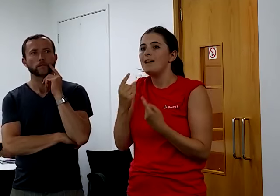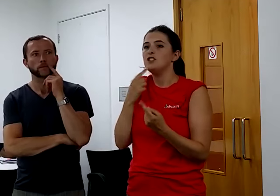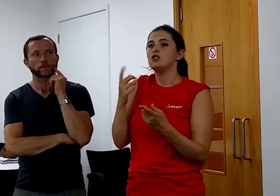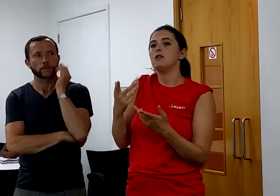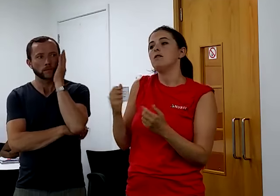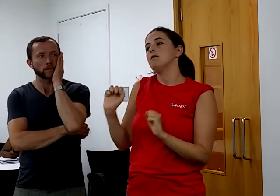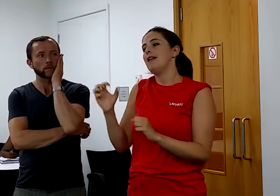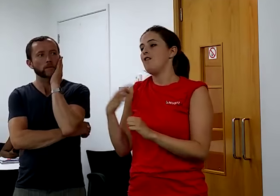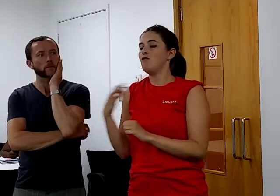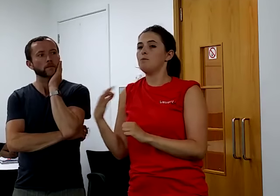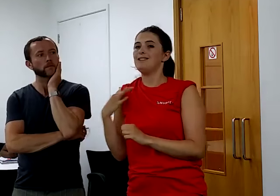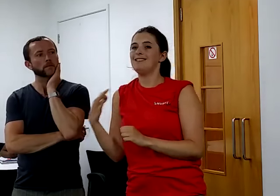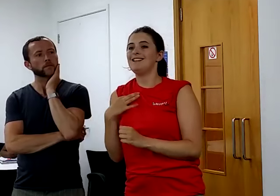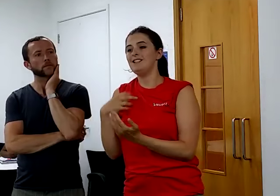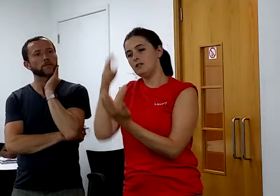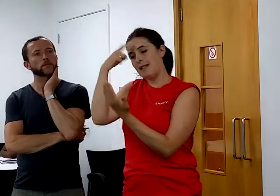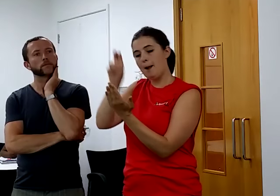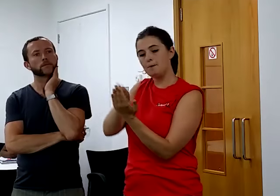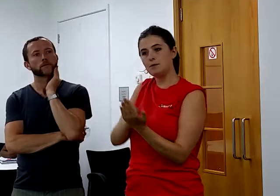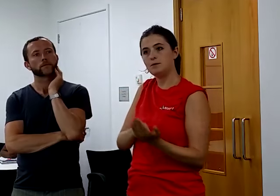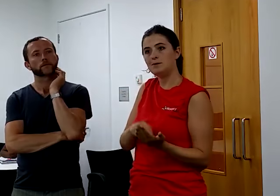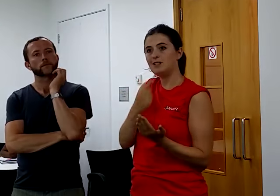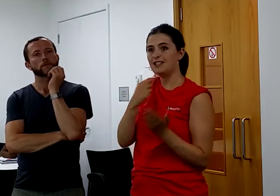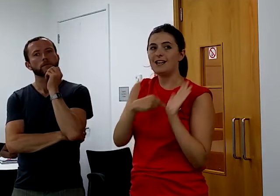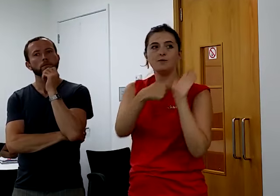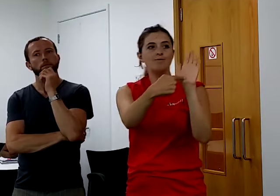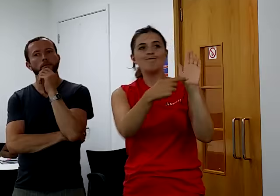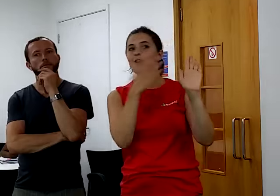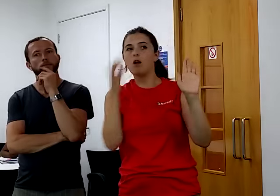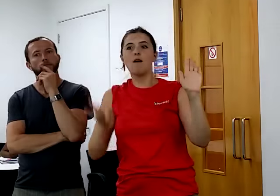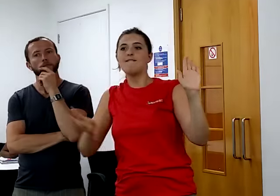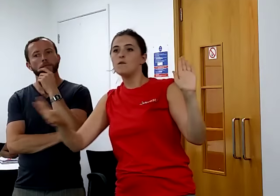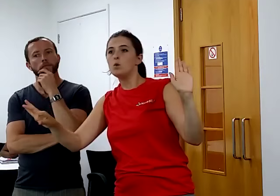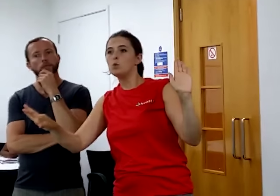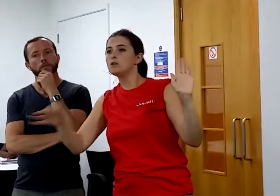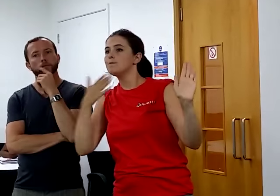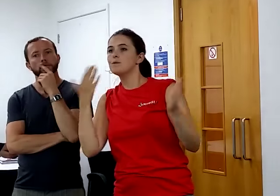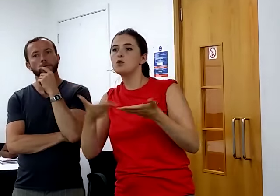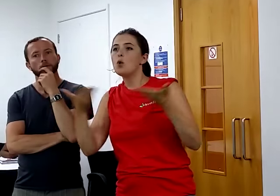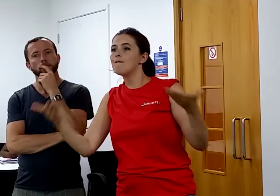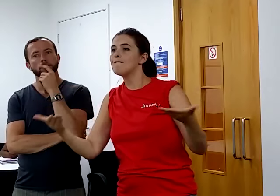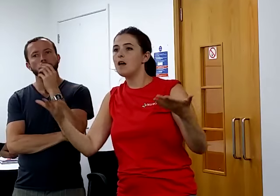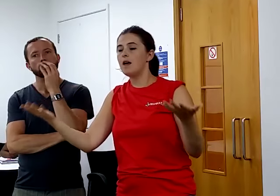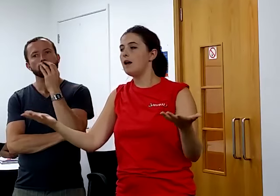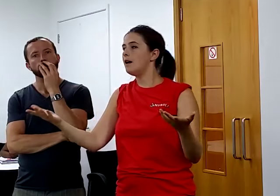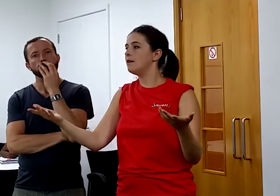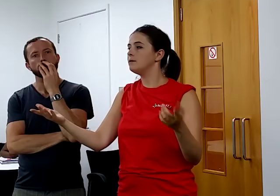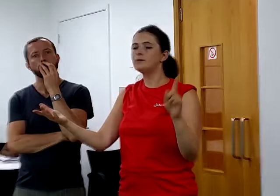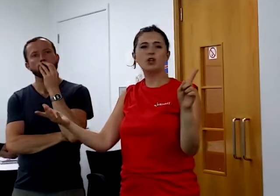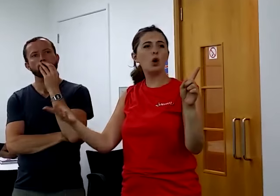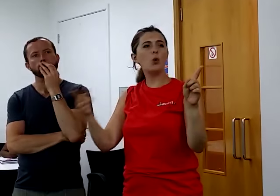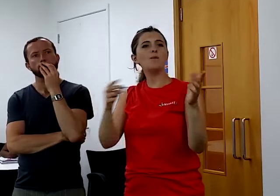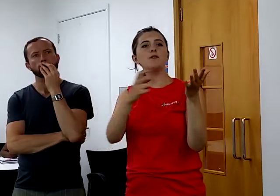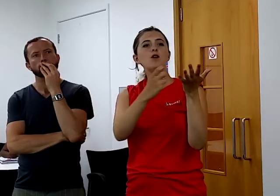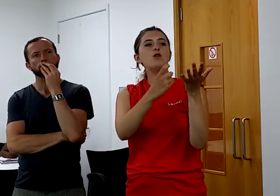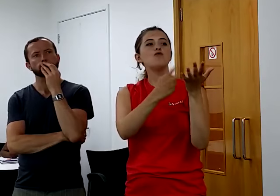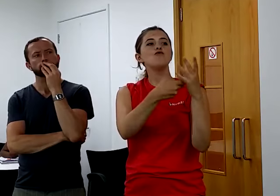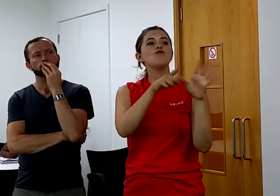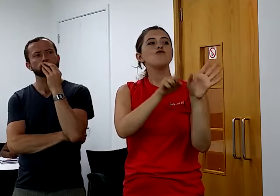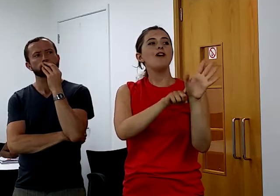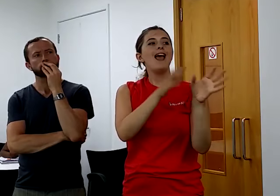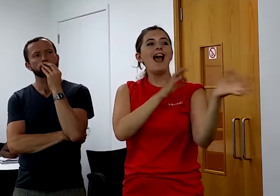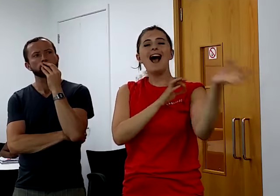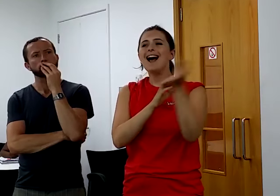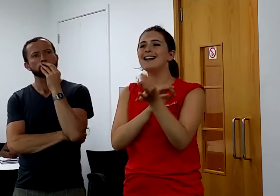people's representations about that. Can I just quickly, I think Ray was asking why is the media against